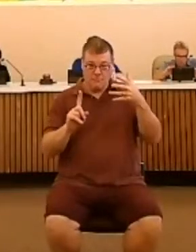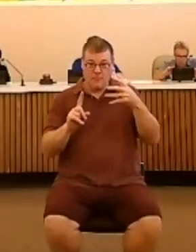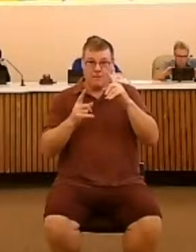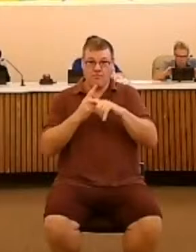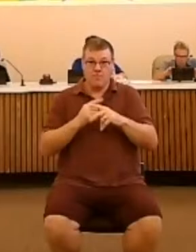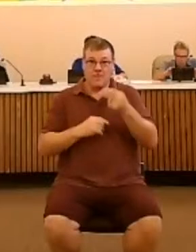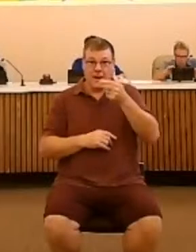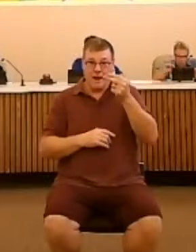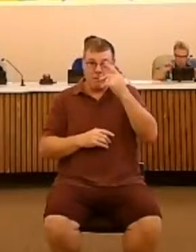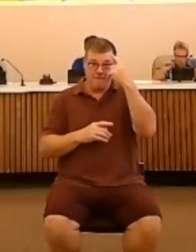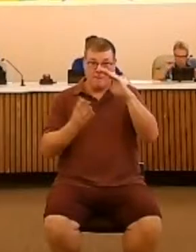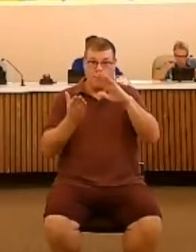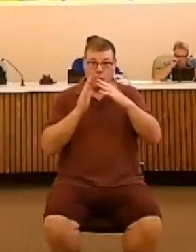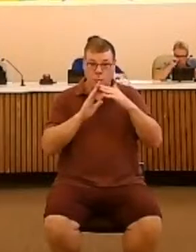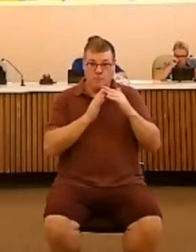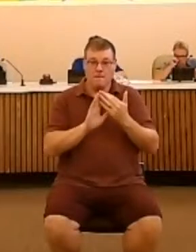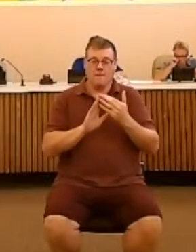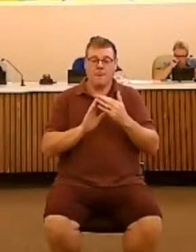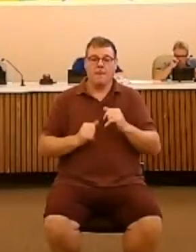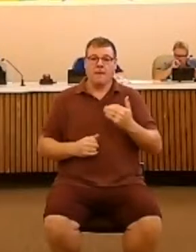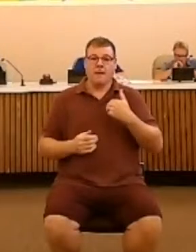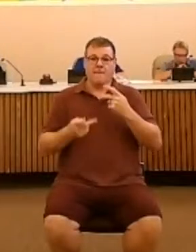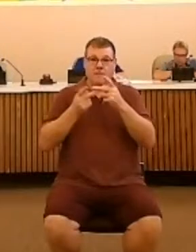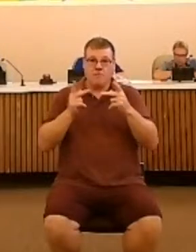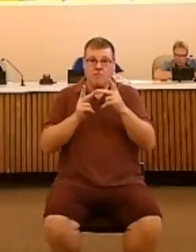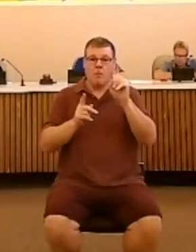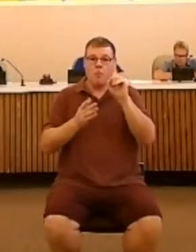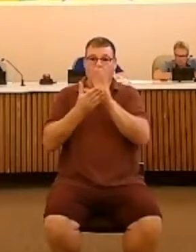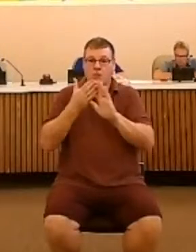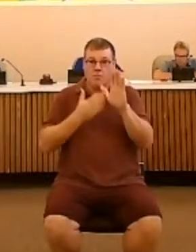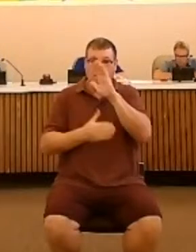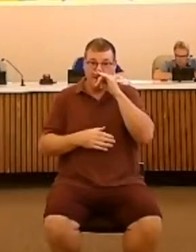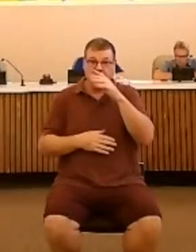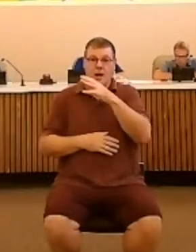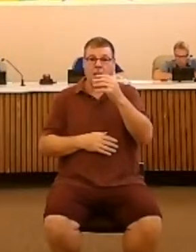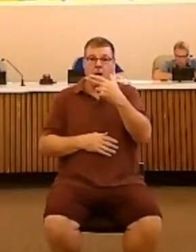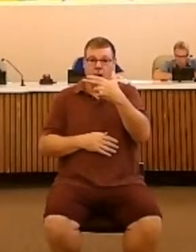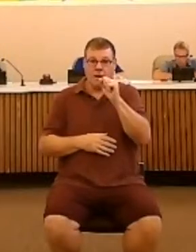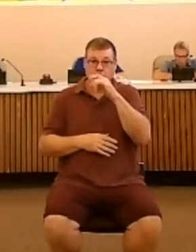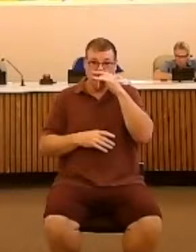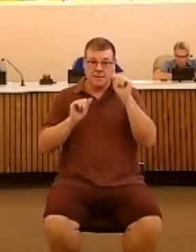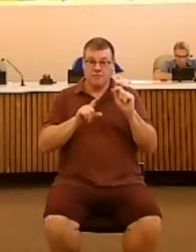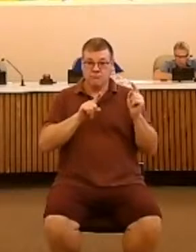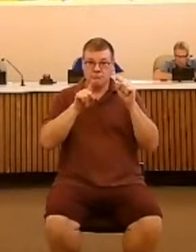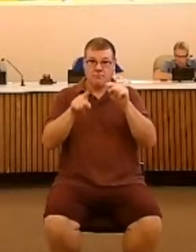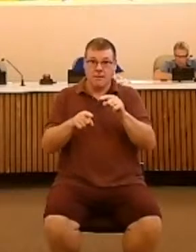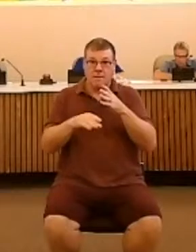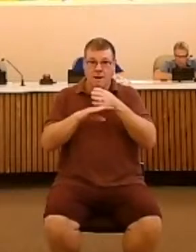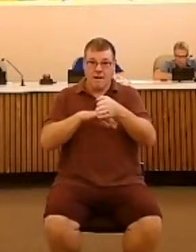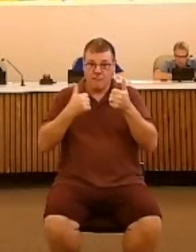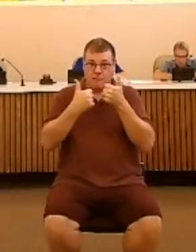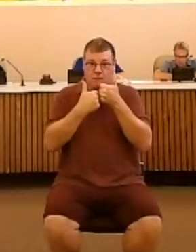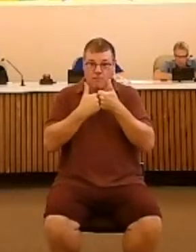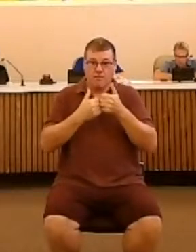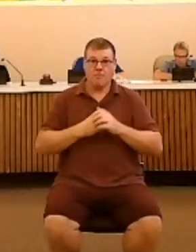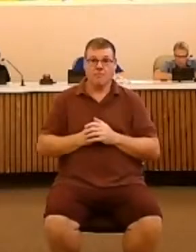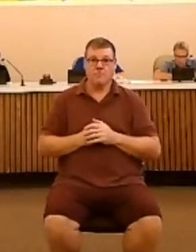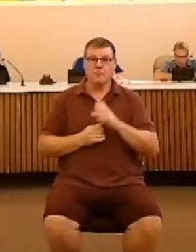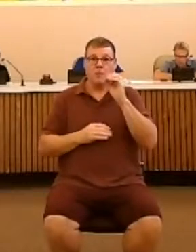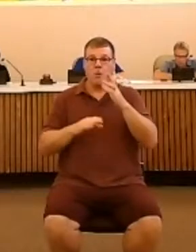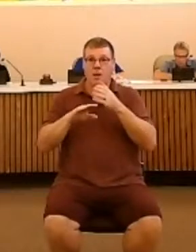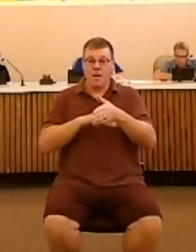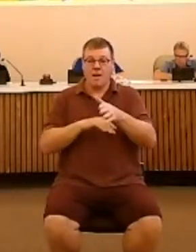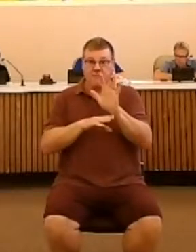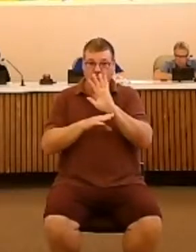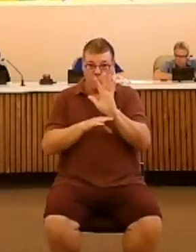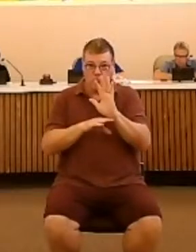Henrietta for the community, to have a place where college kids, high school kids can come after a game or after the